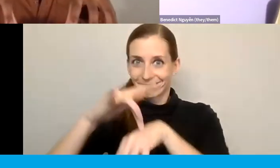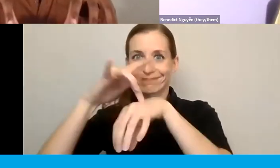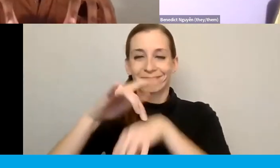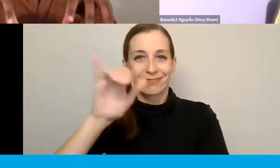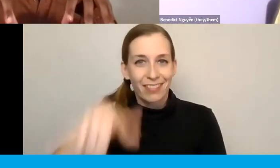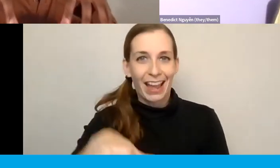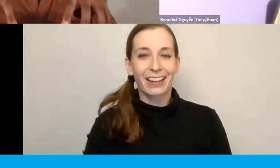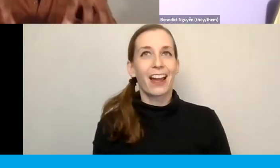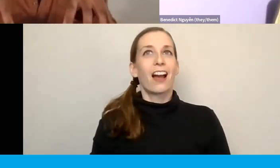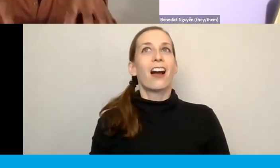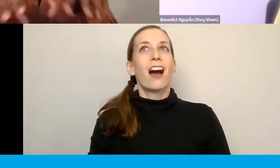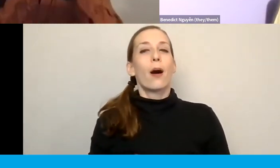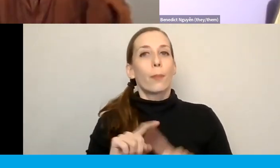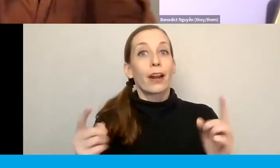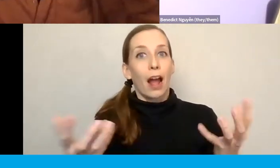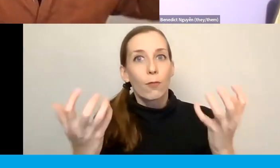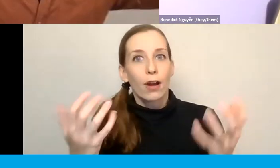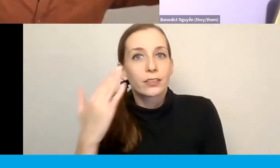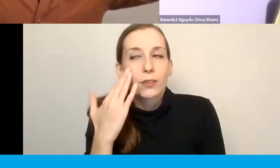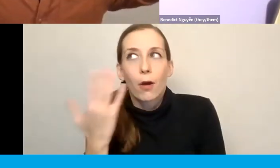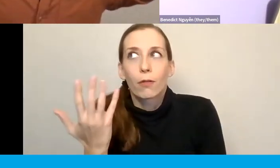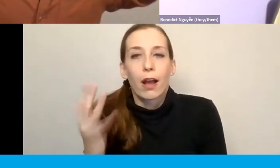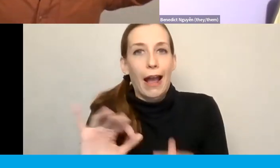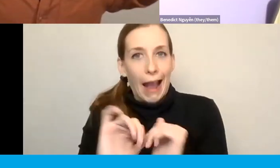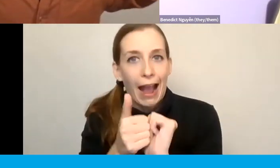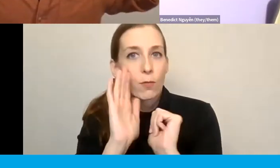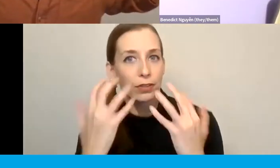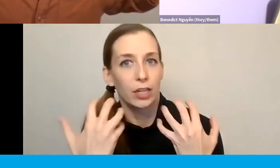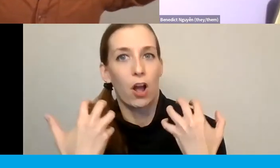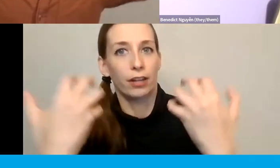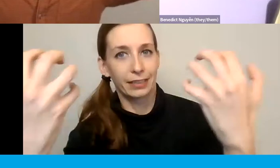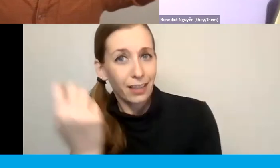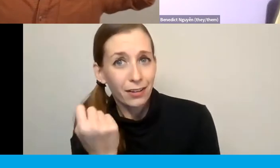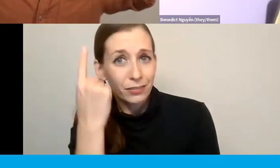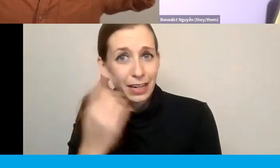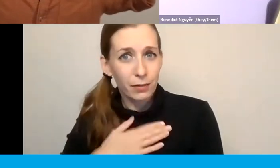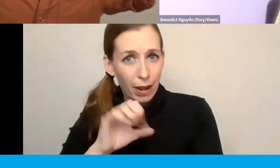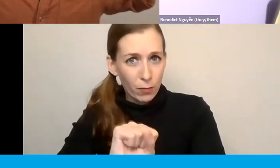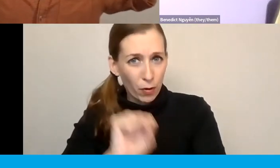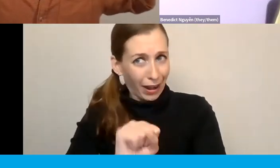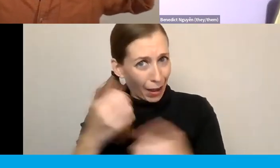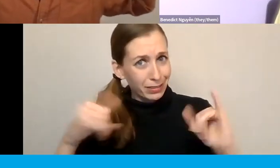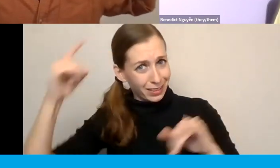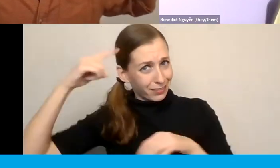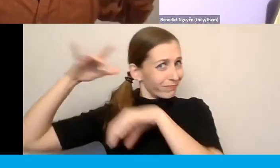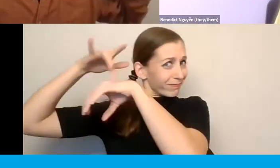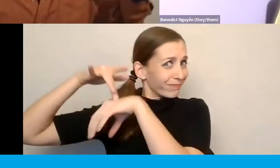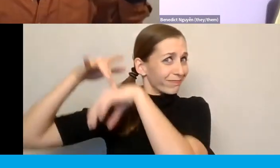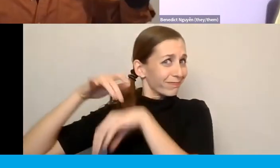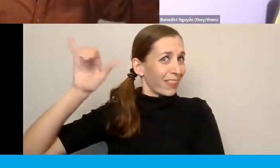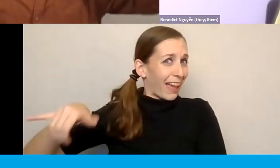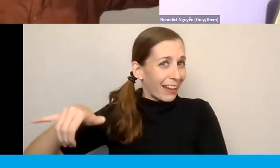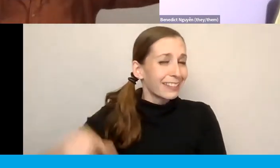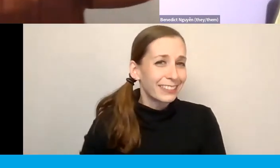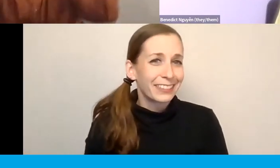group of people. I was like sort of religiously holding that in the back of my head that like there would come a